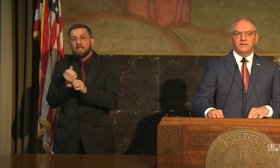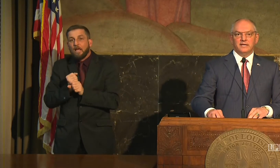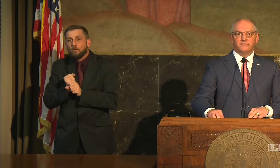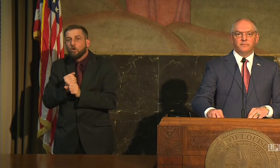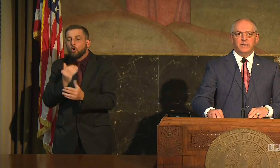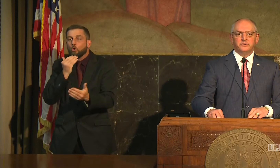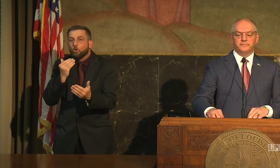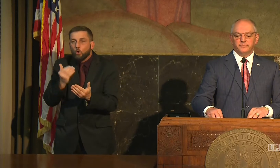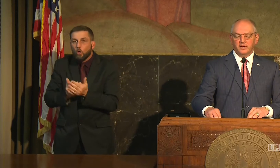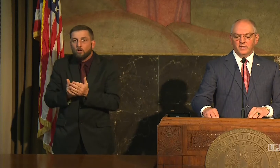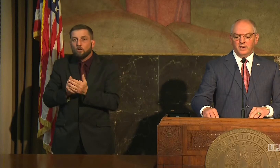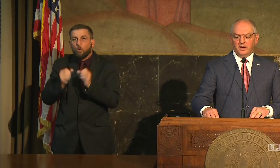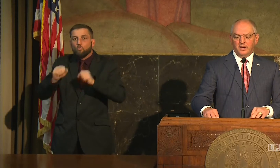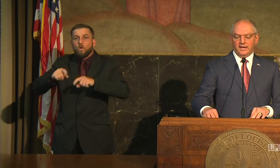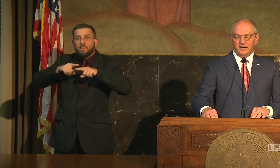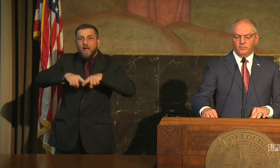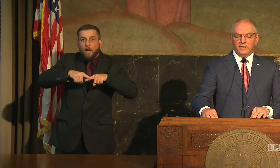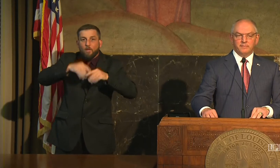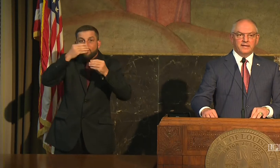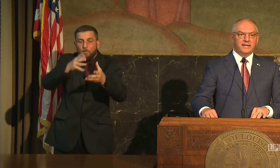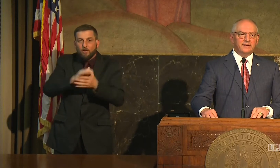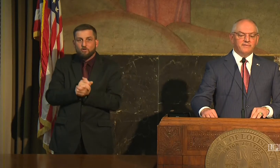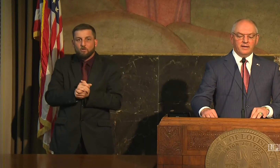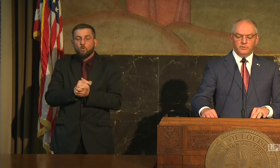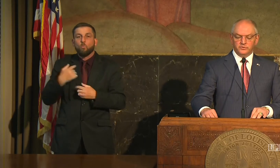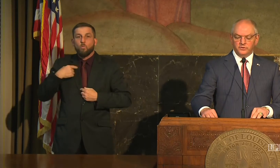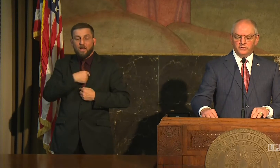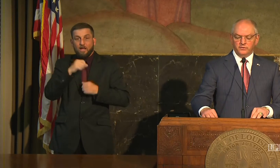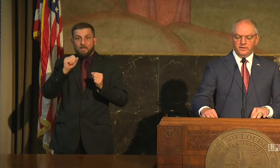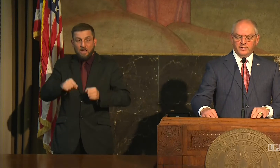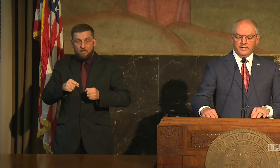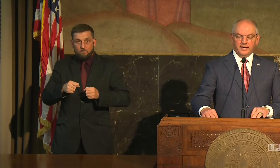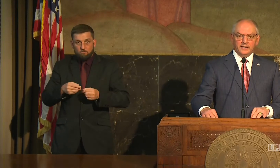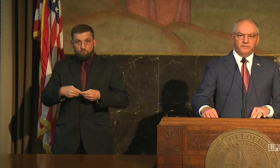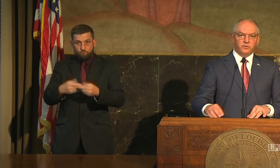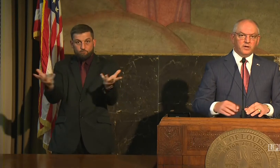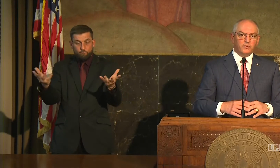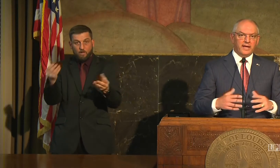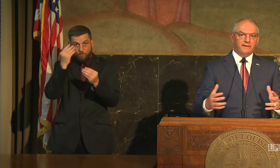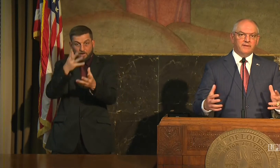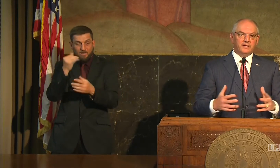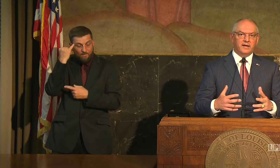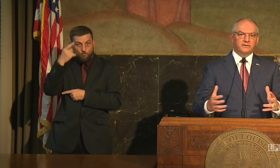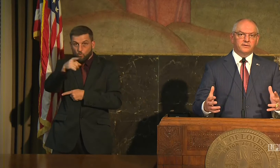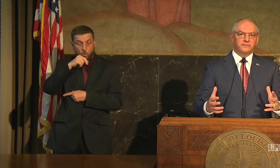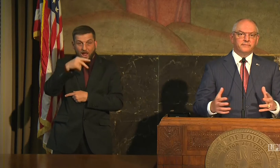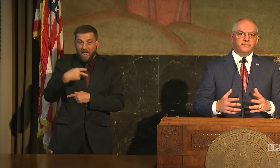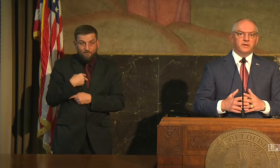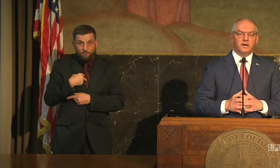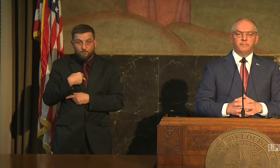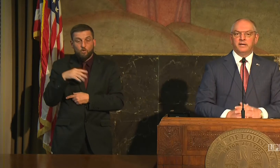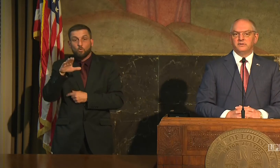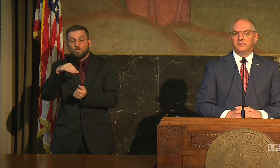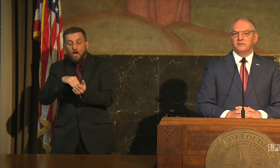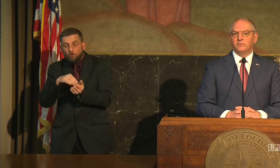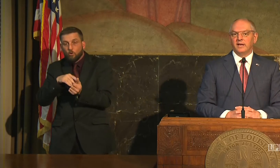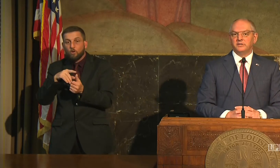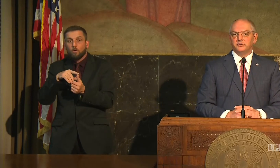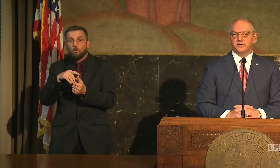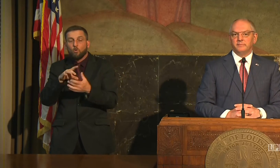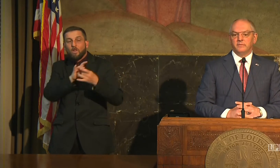reliable information. And we can make that available to you if you don't have that